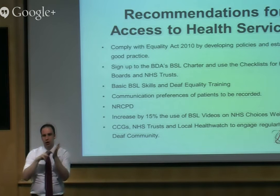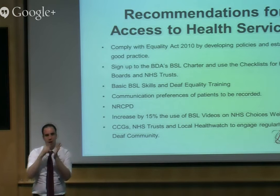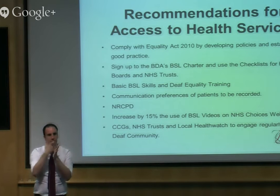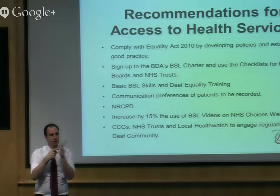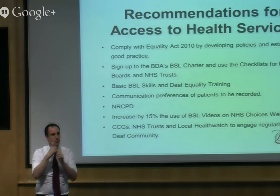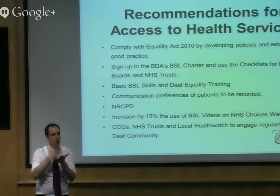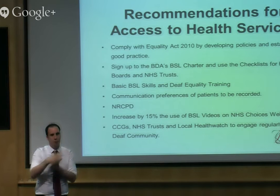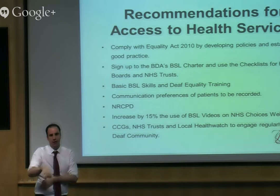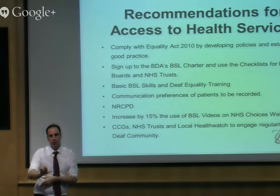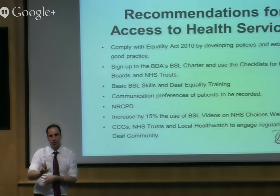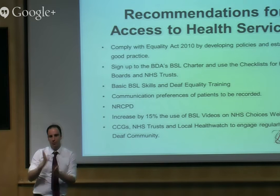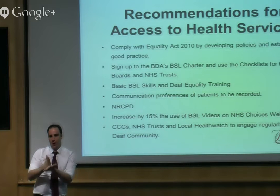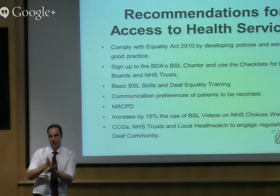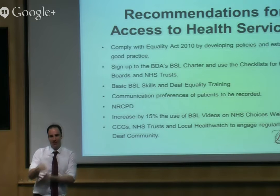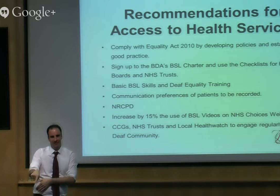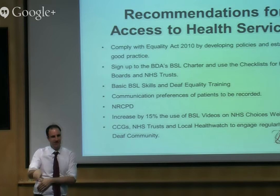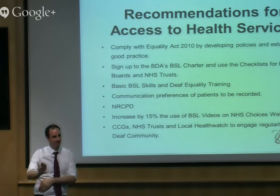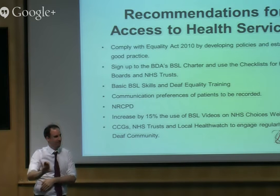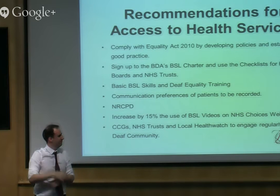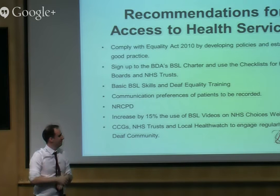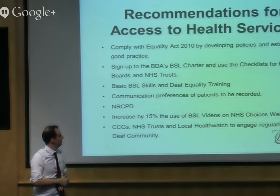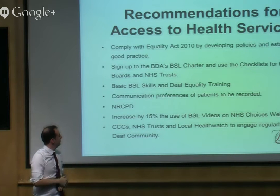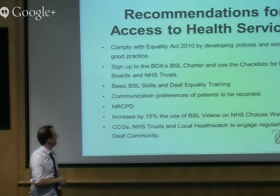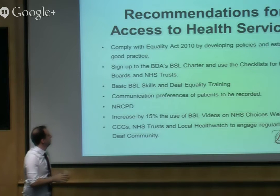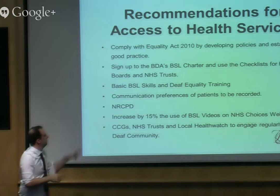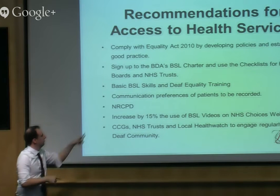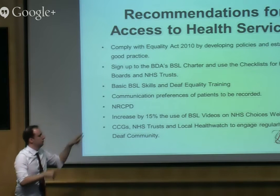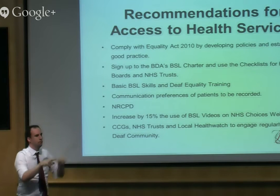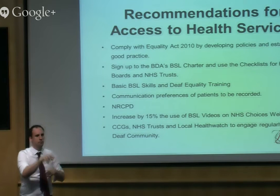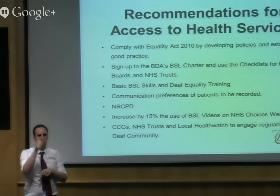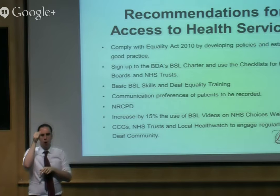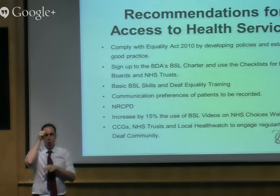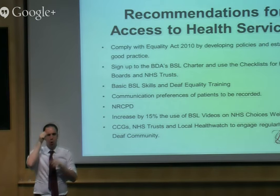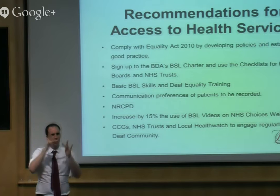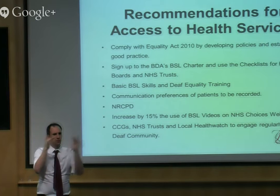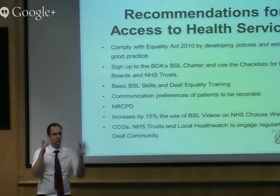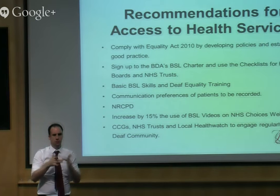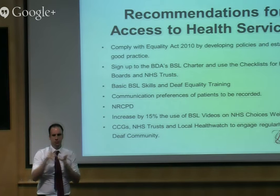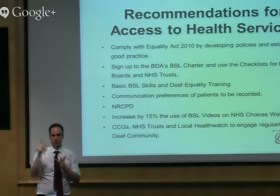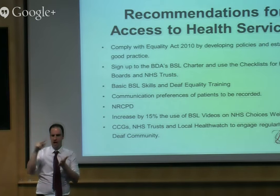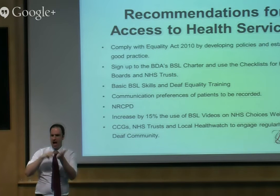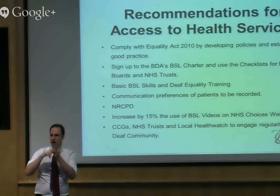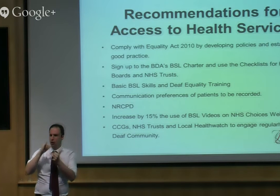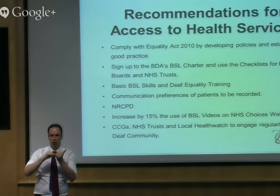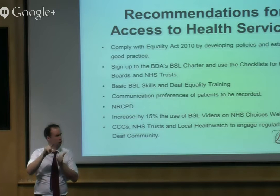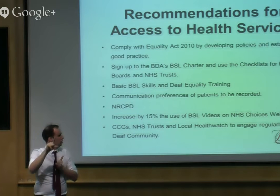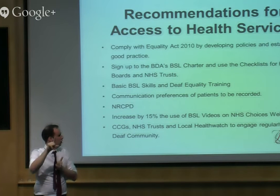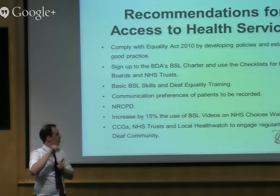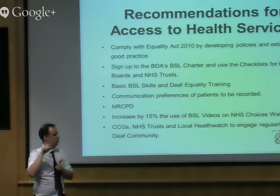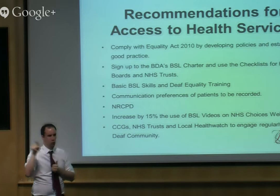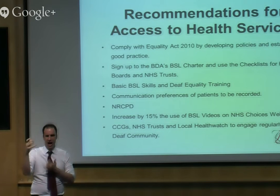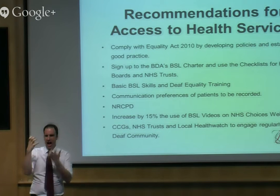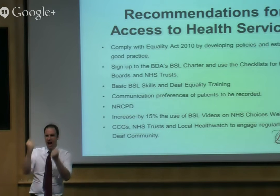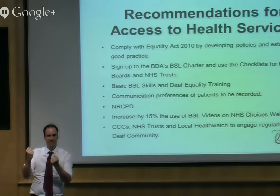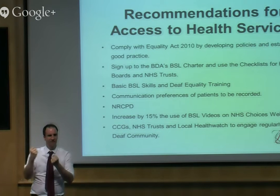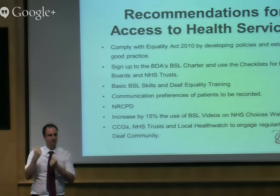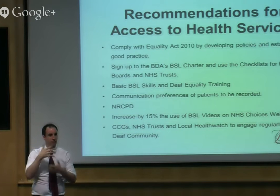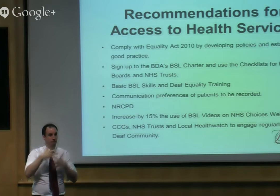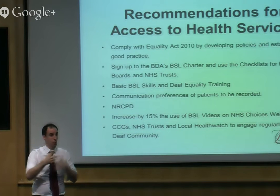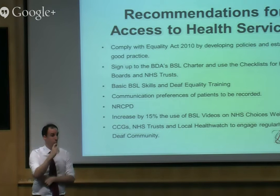of patients should be recorded. And if that's an interpreter, interpreters should only be used if they are registered and